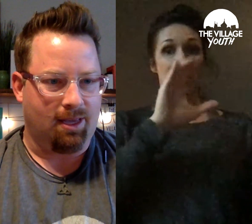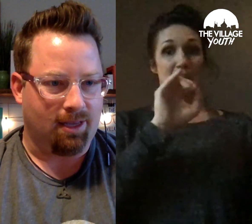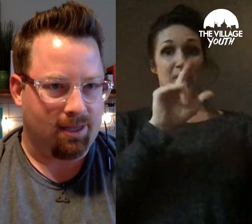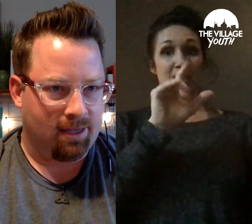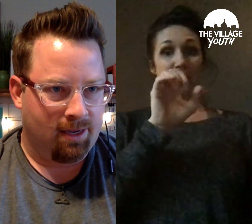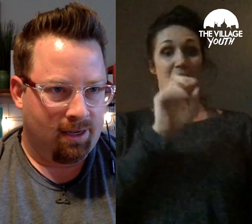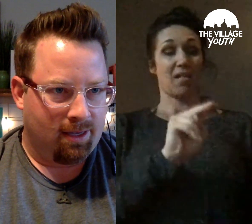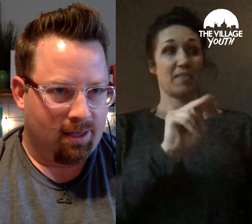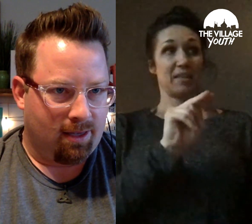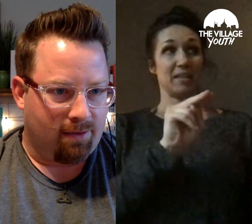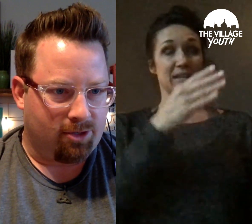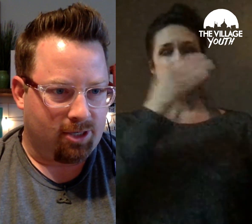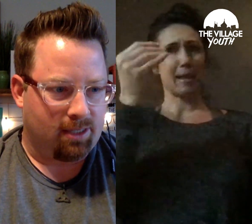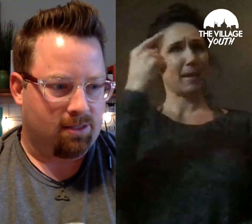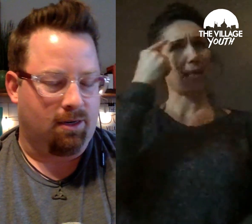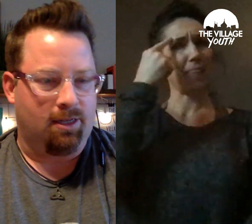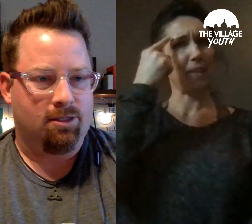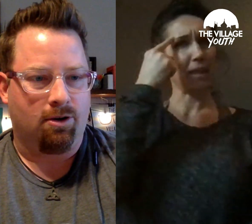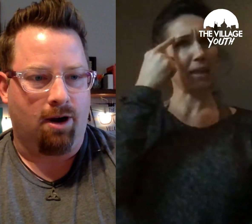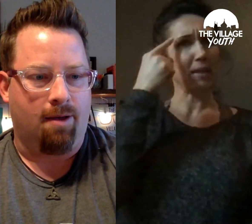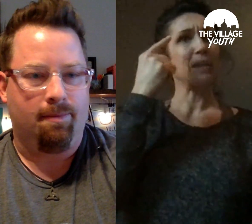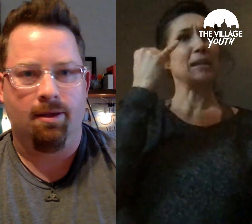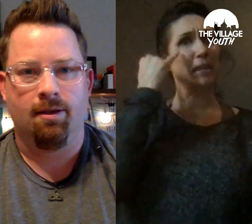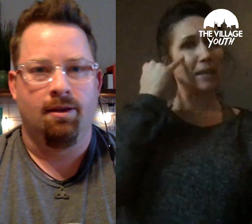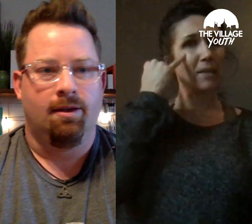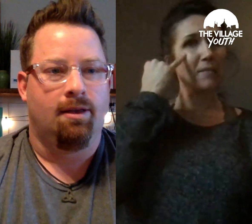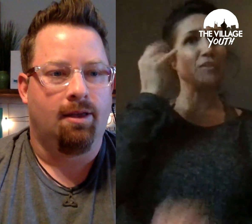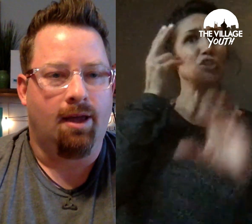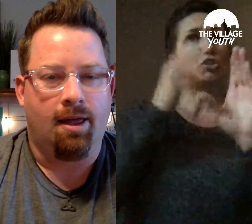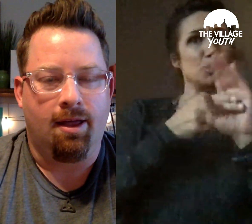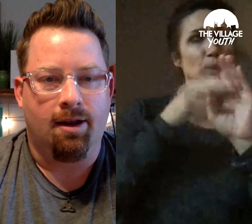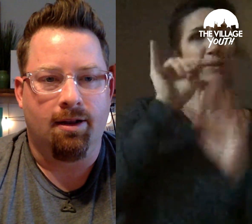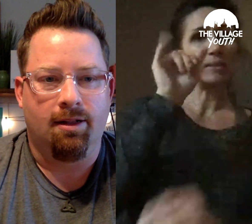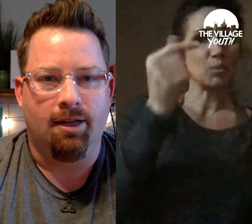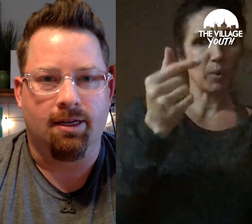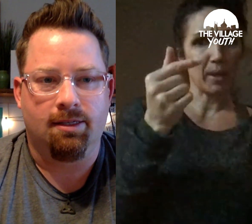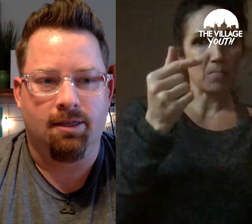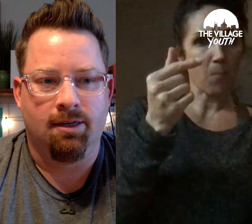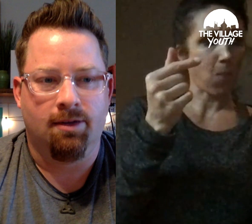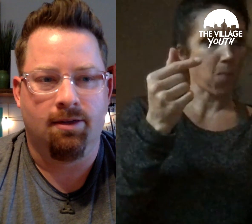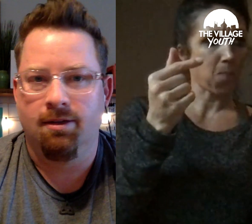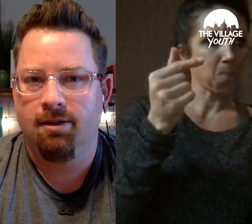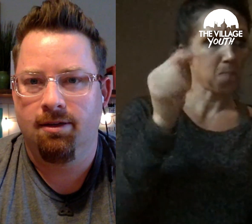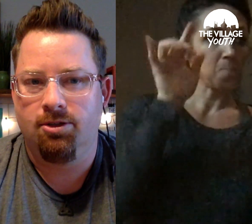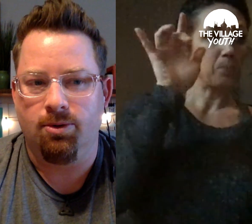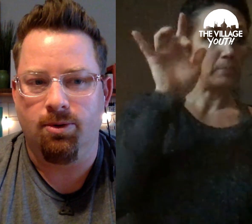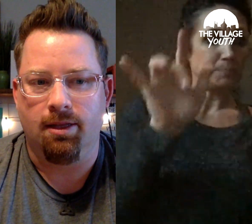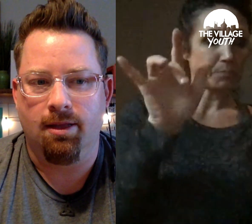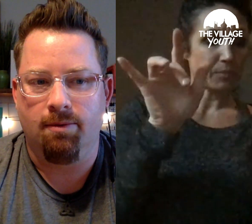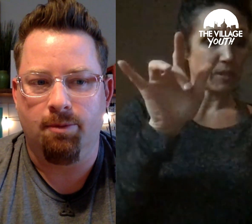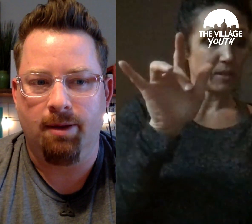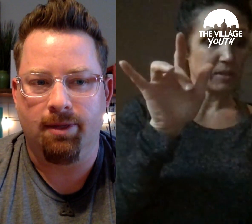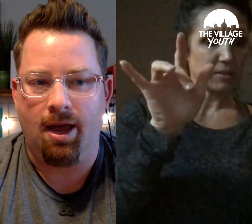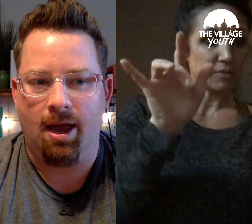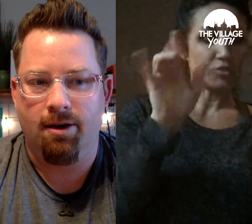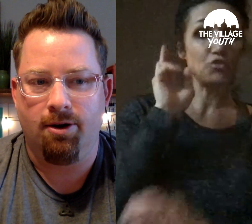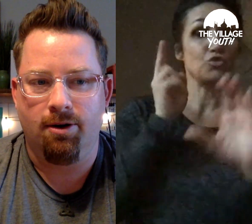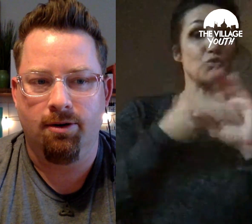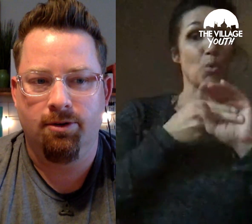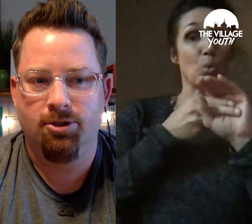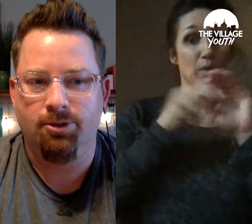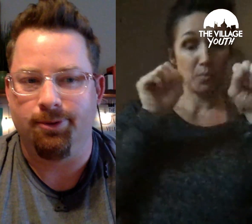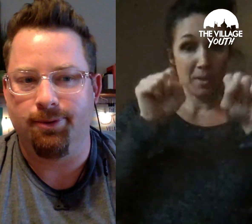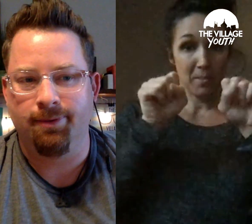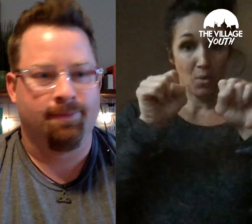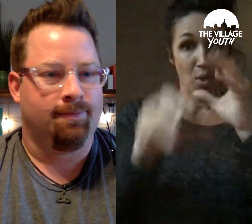I think if she gets on Instagram and clicks join, then we'll be able to add